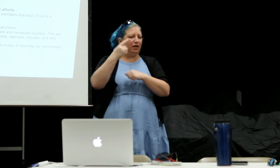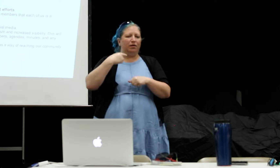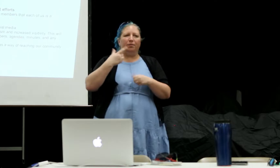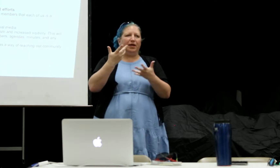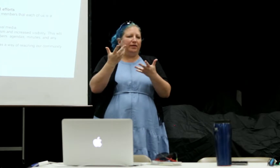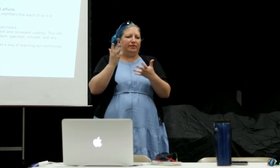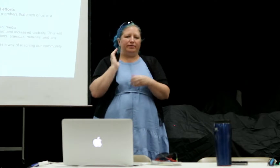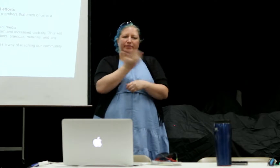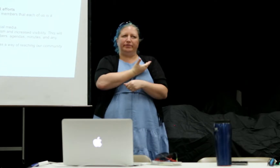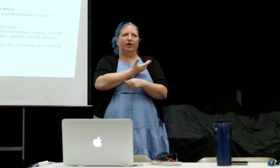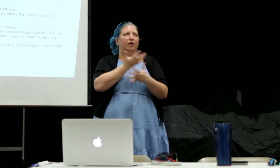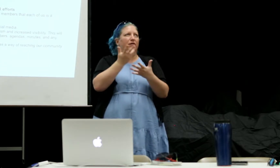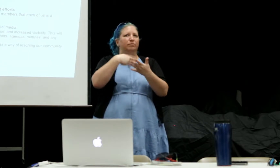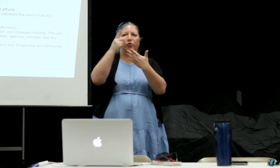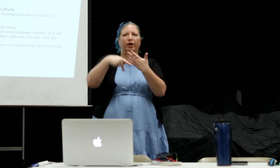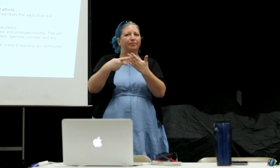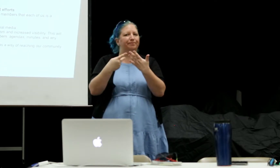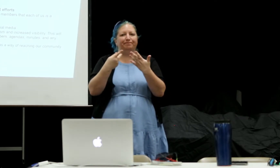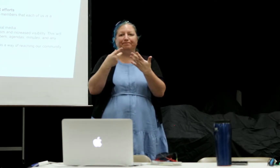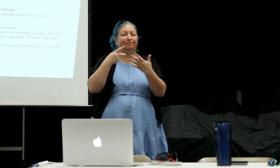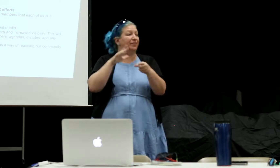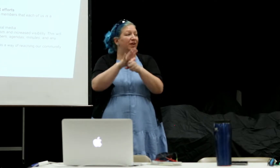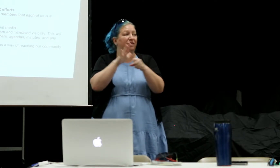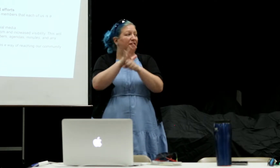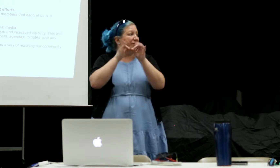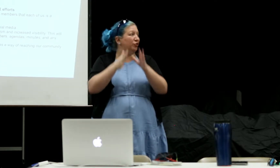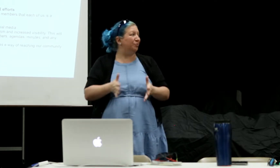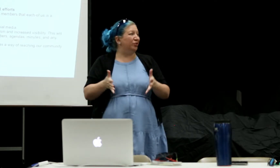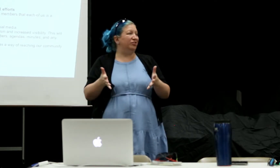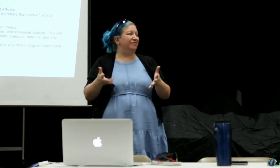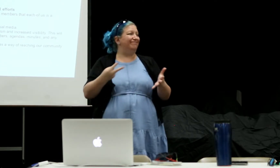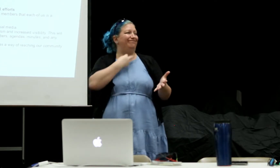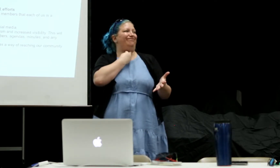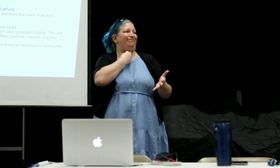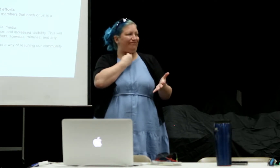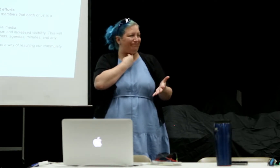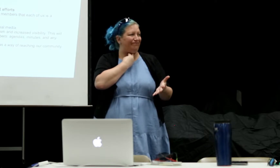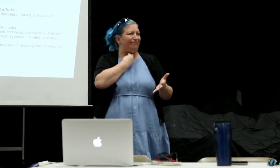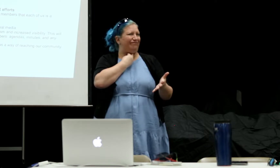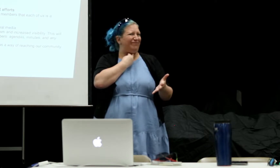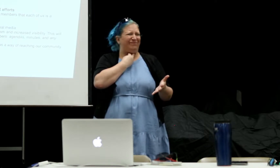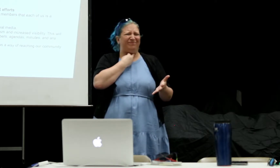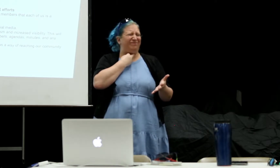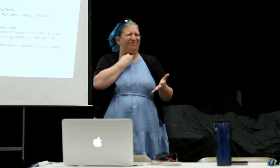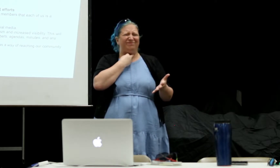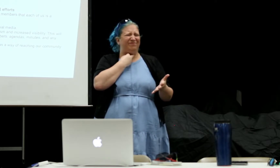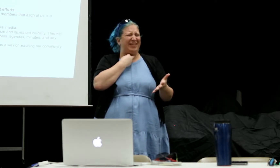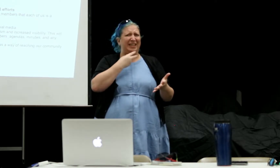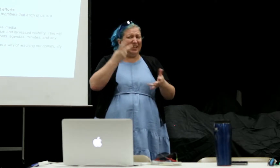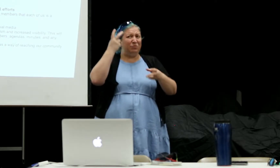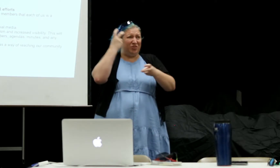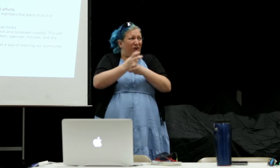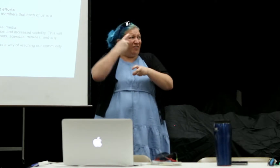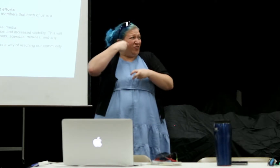an increase of BRI interpreters in the classroom, and just because we don't have enough interpreters in person, so it